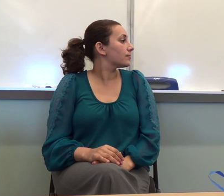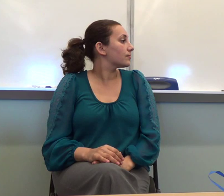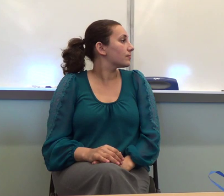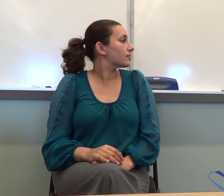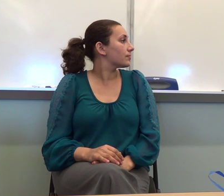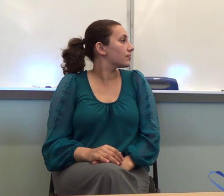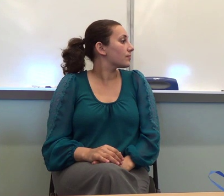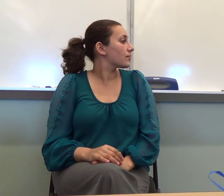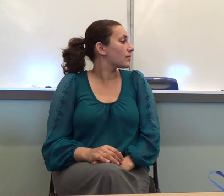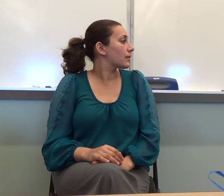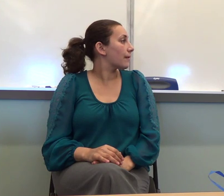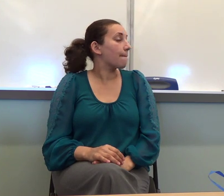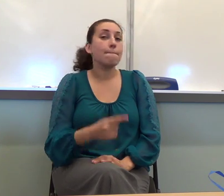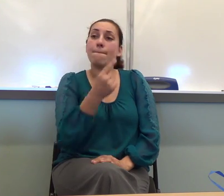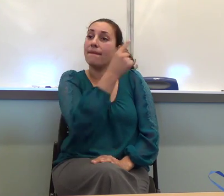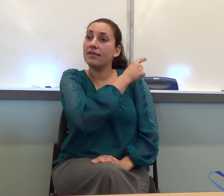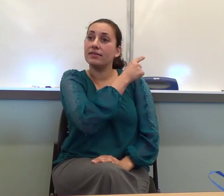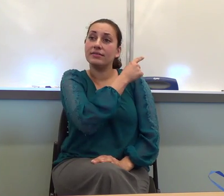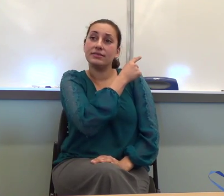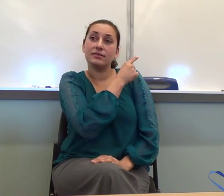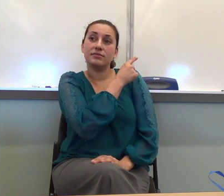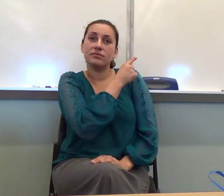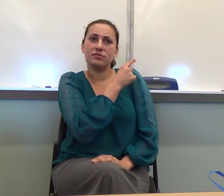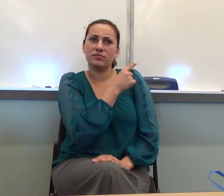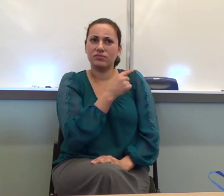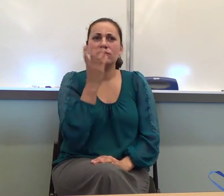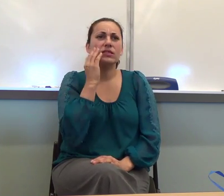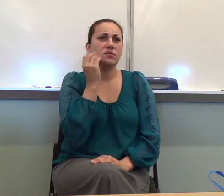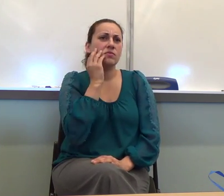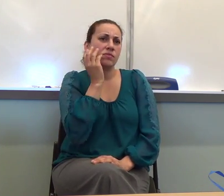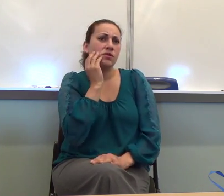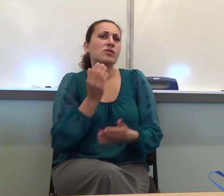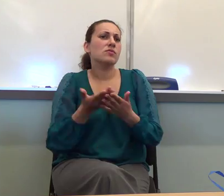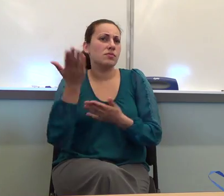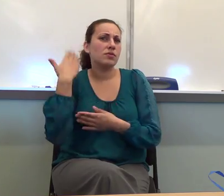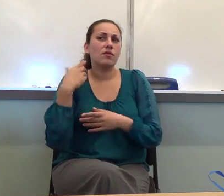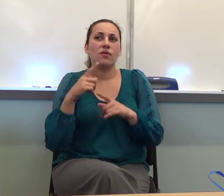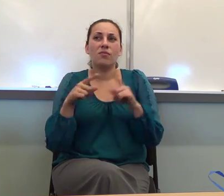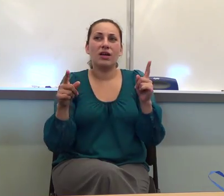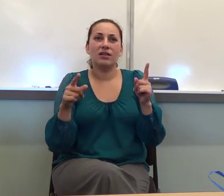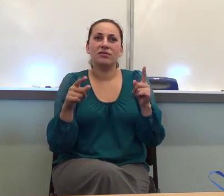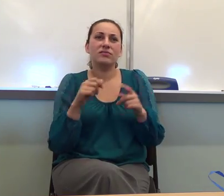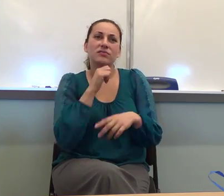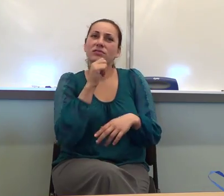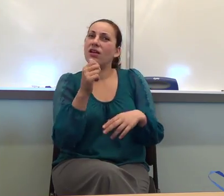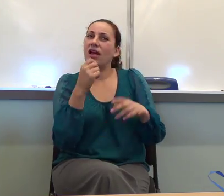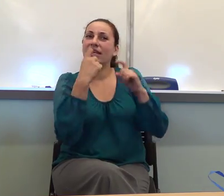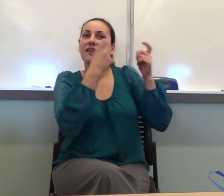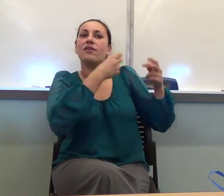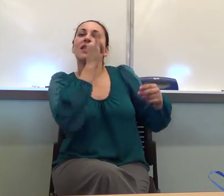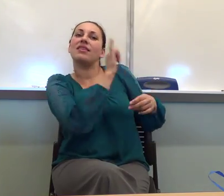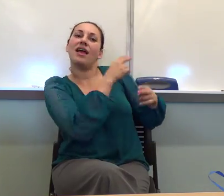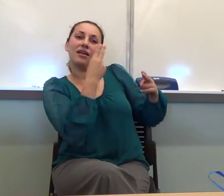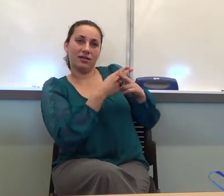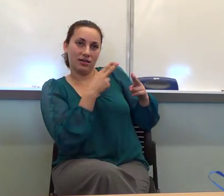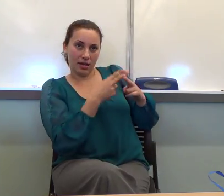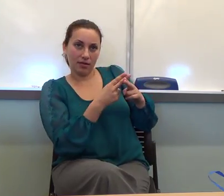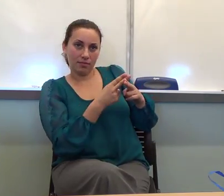So, this is actually something we've dealt with before, but we didn't call it this. If you take a fraction like